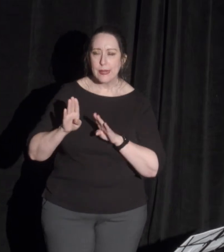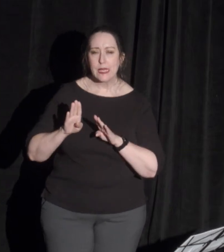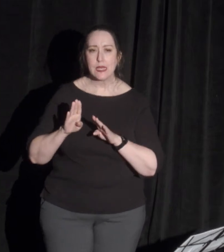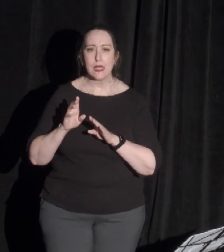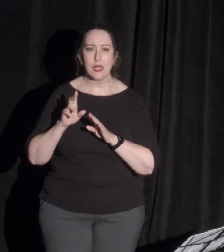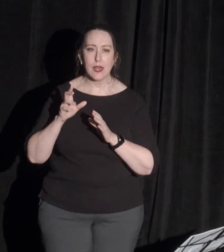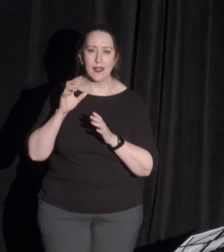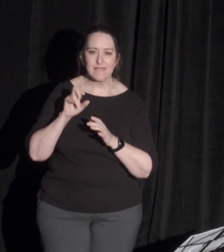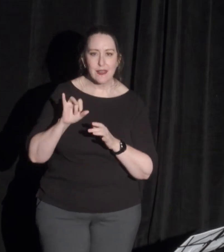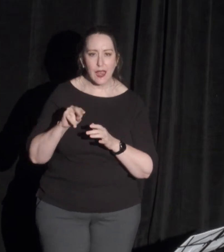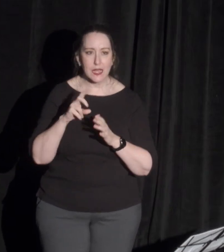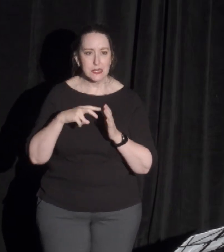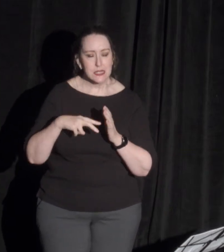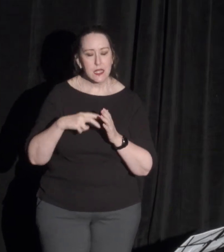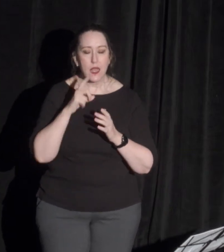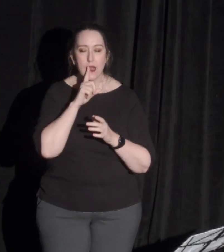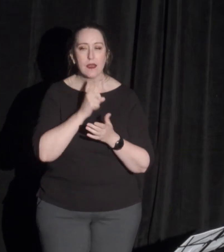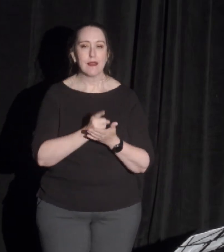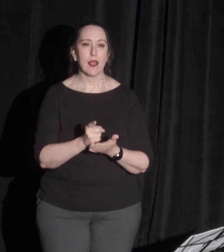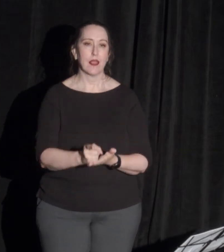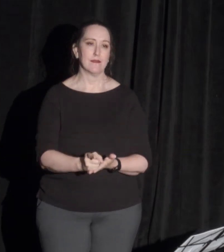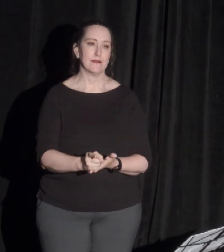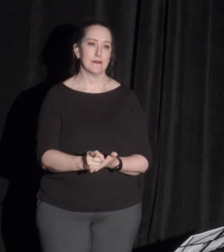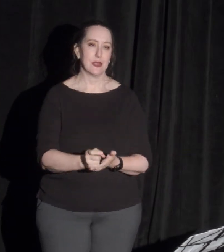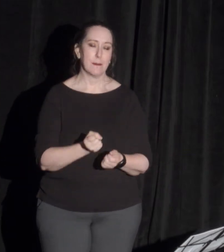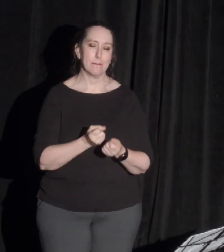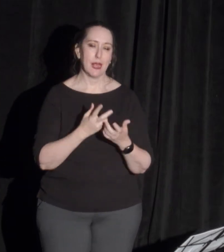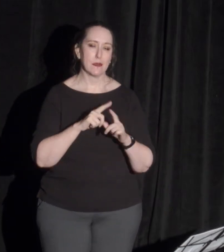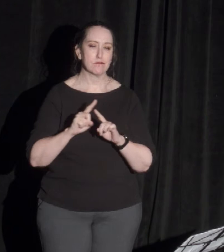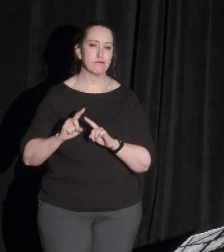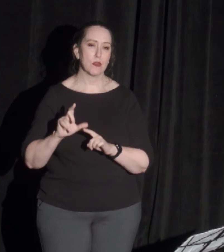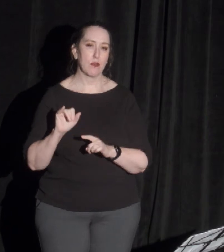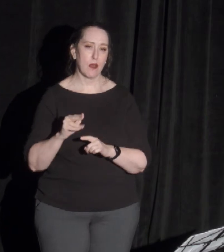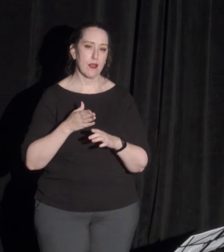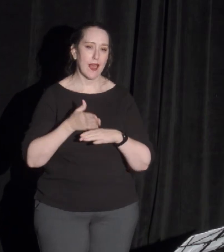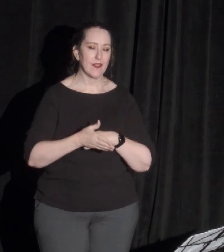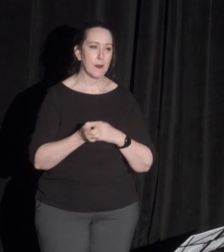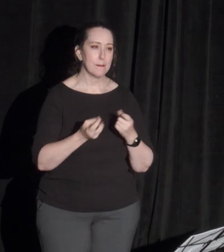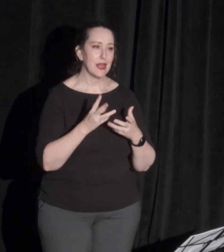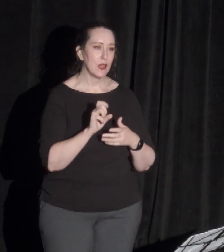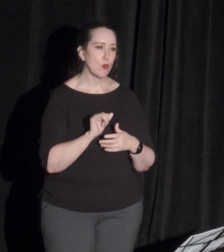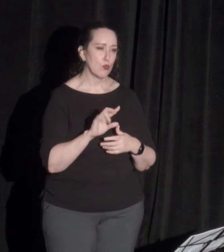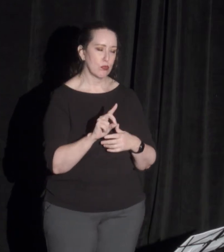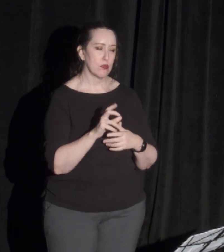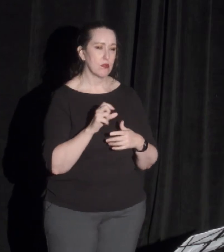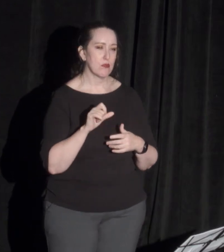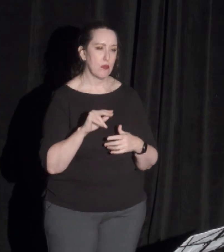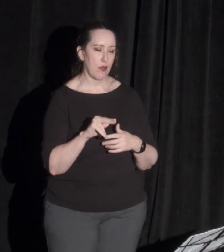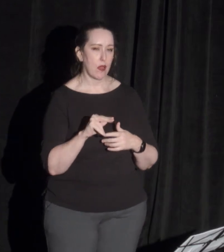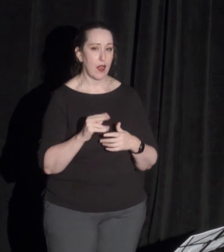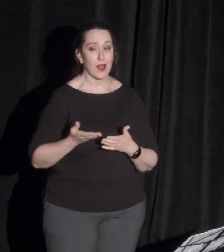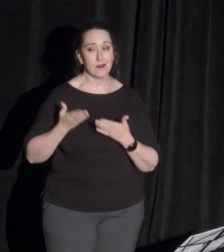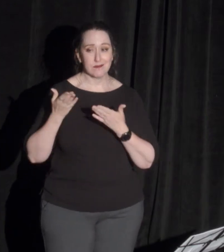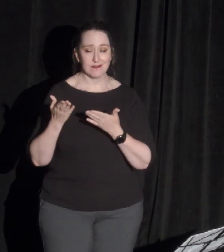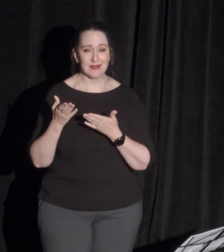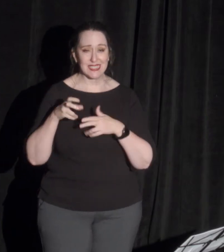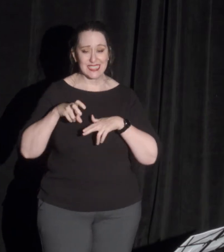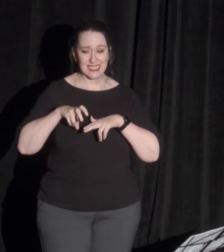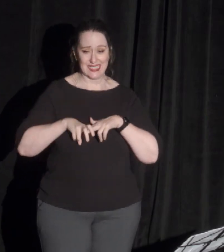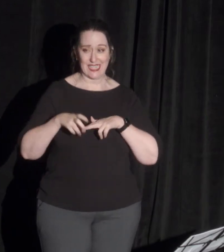and fell in love. I've been to many cons since then, and many Worldcons, And I've even been a nominee sitting out there with my